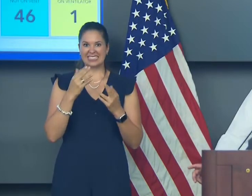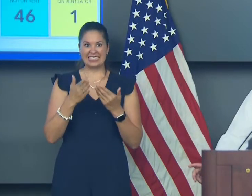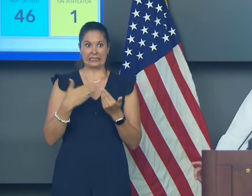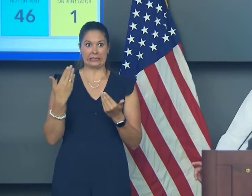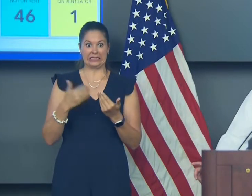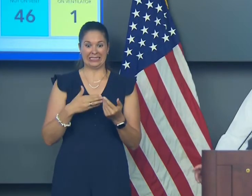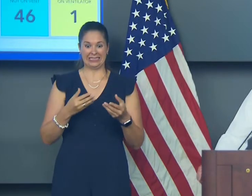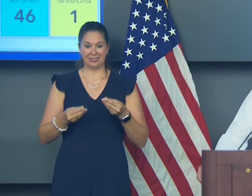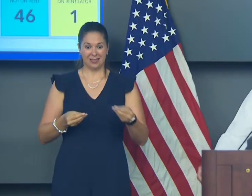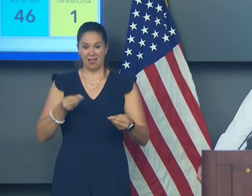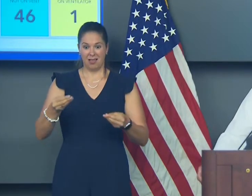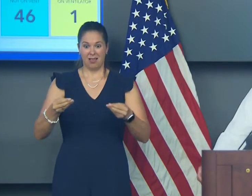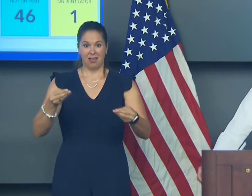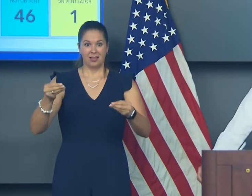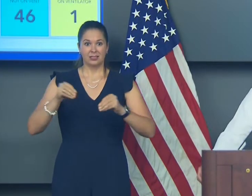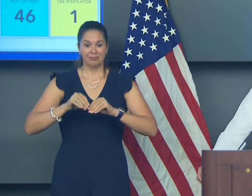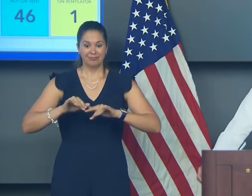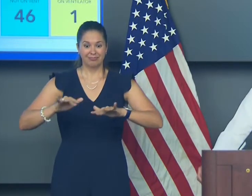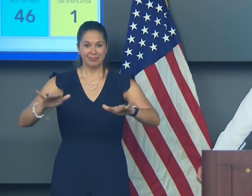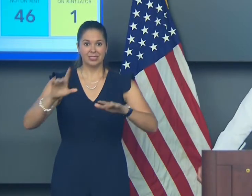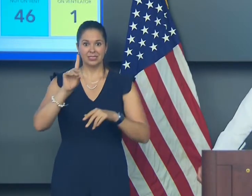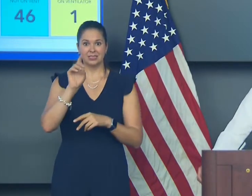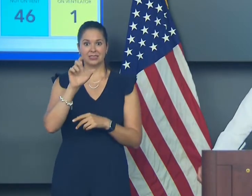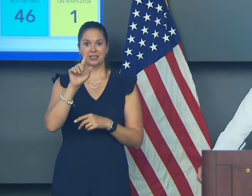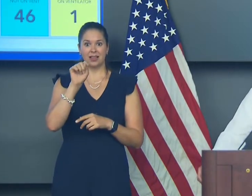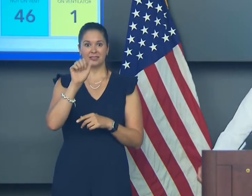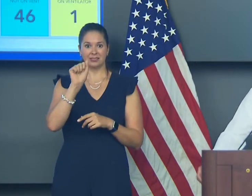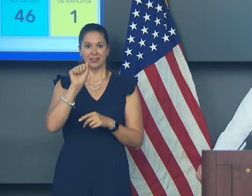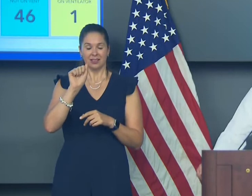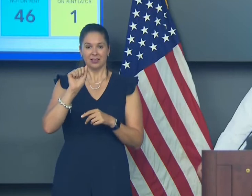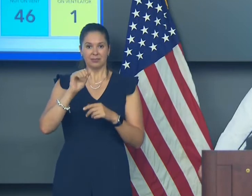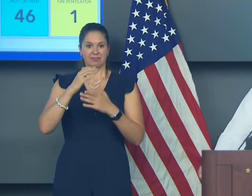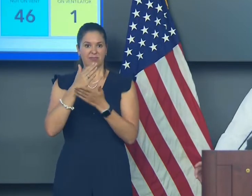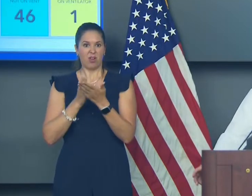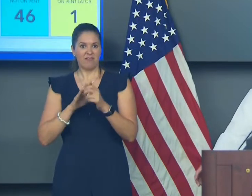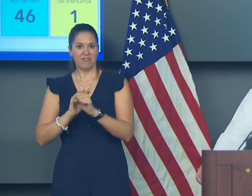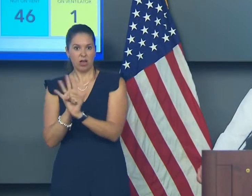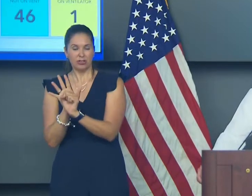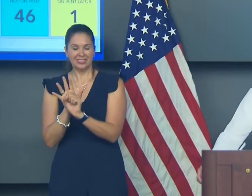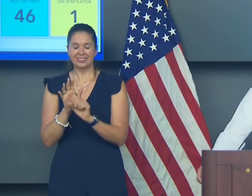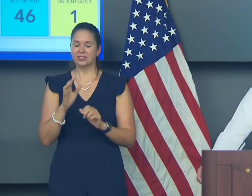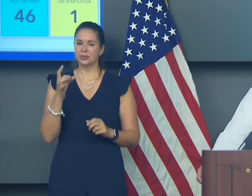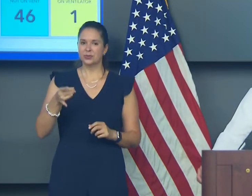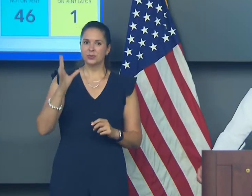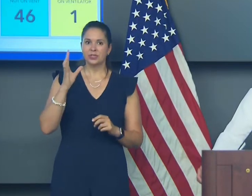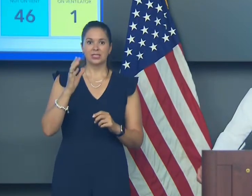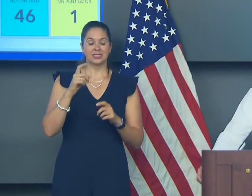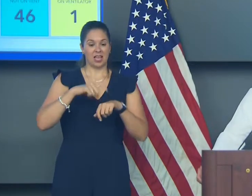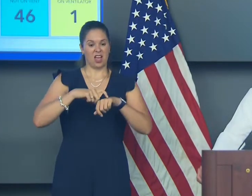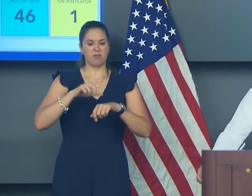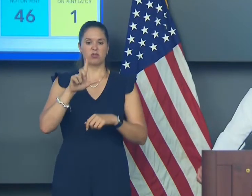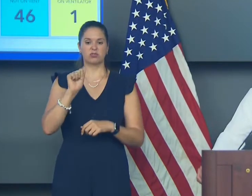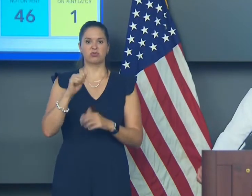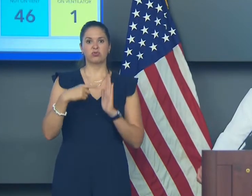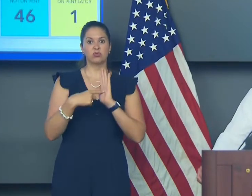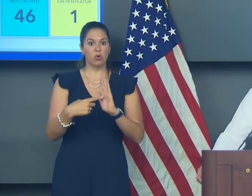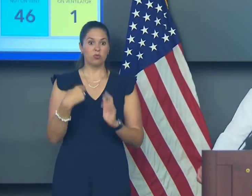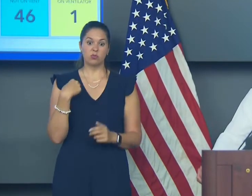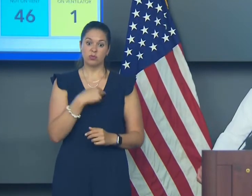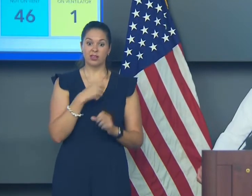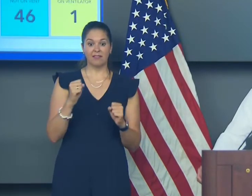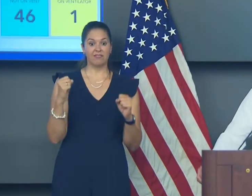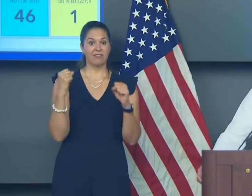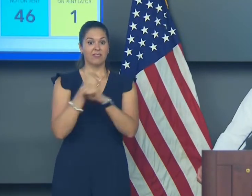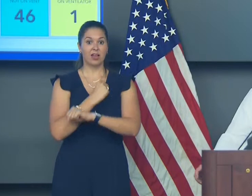transmissible and bad the Delta variant of the virus can be. So it's time that Louisiana shows them how we can fight